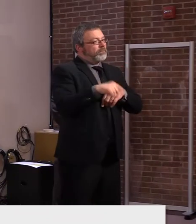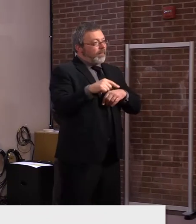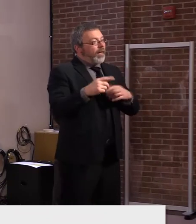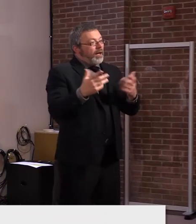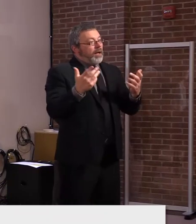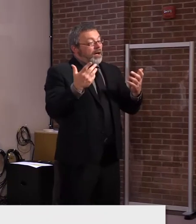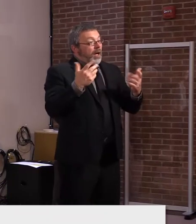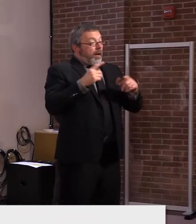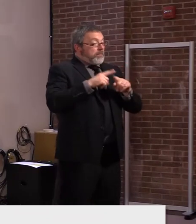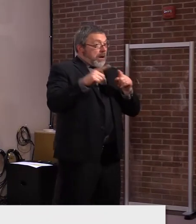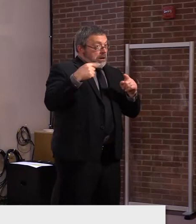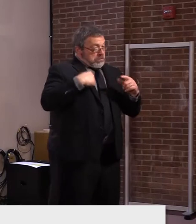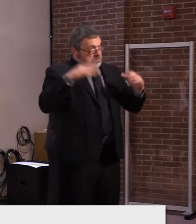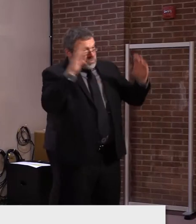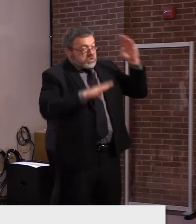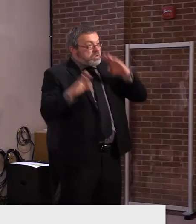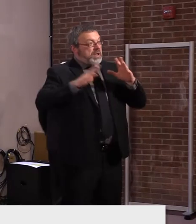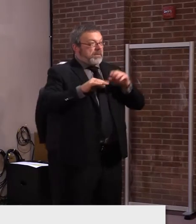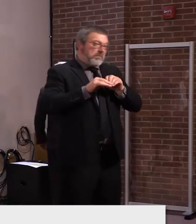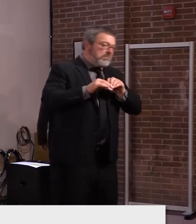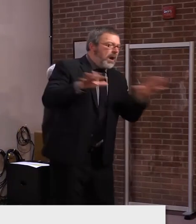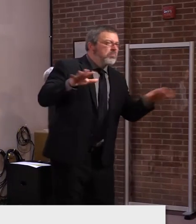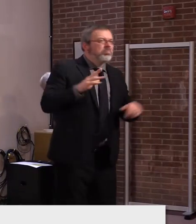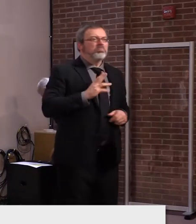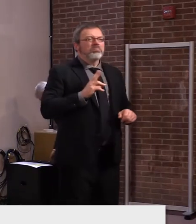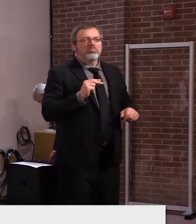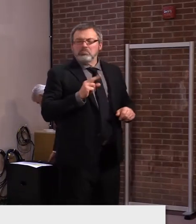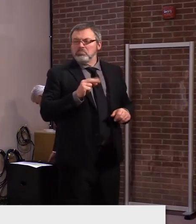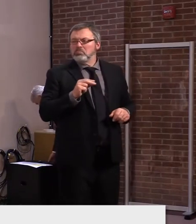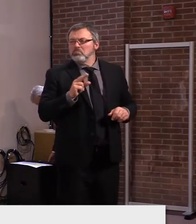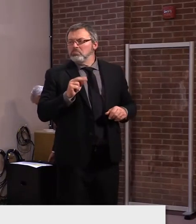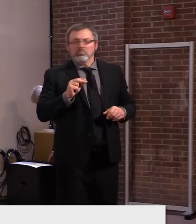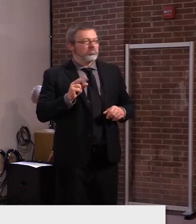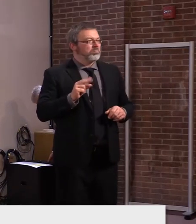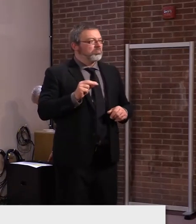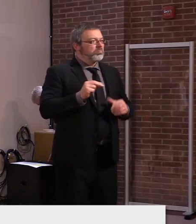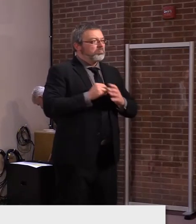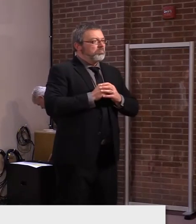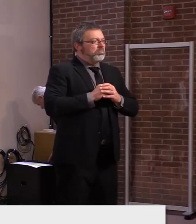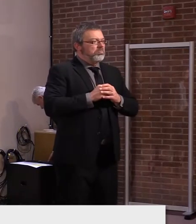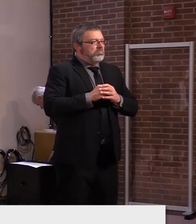or spread largely due to people coming from other places.